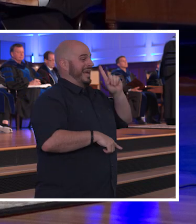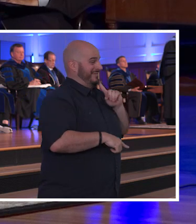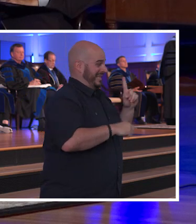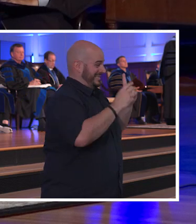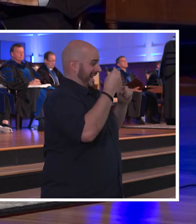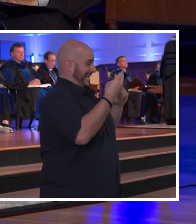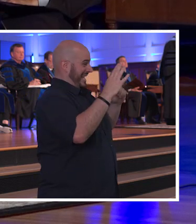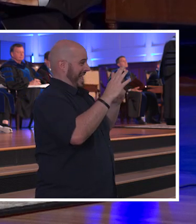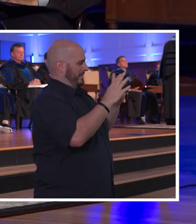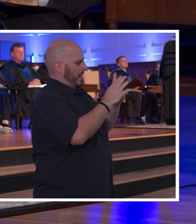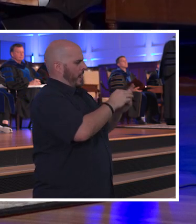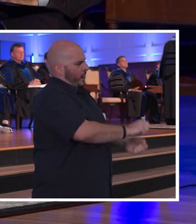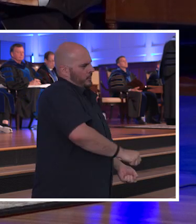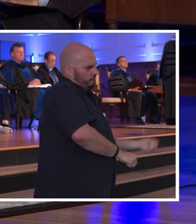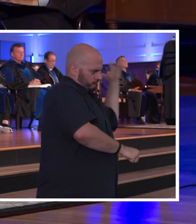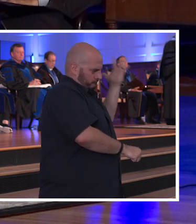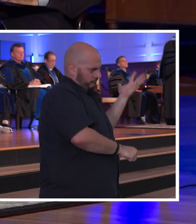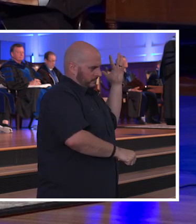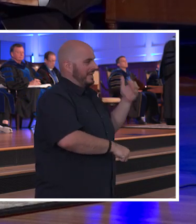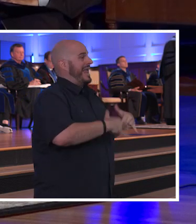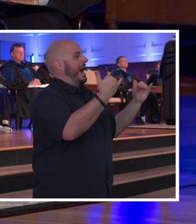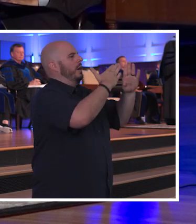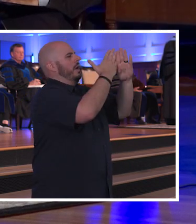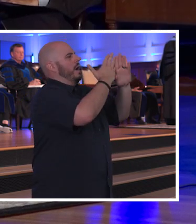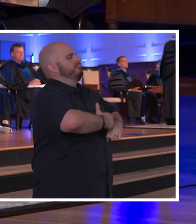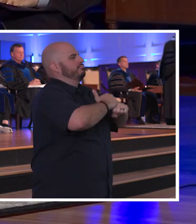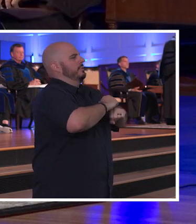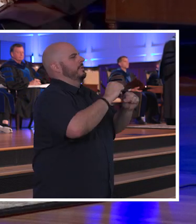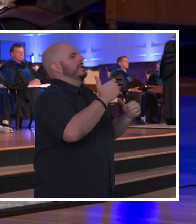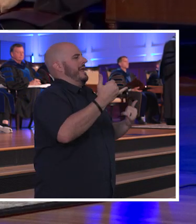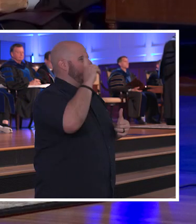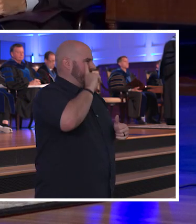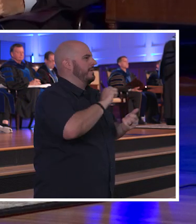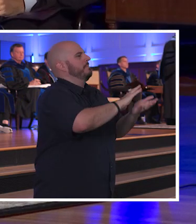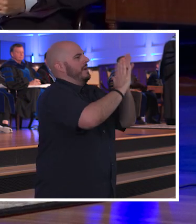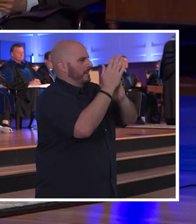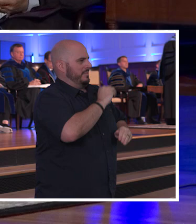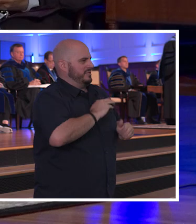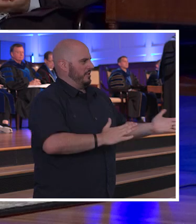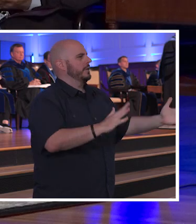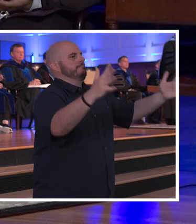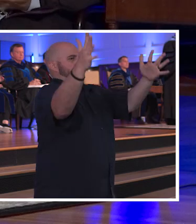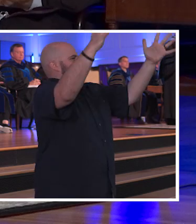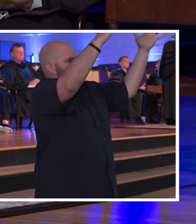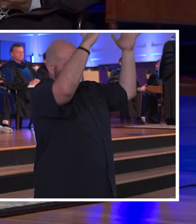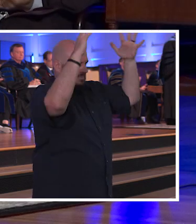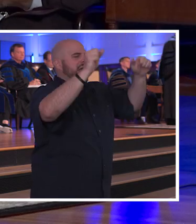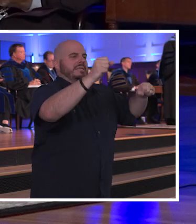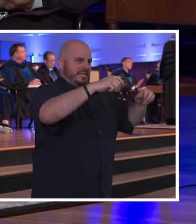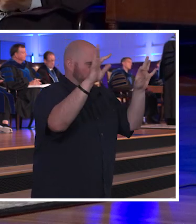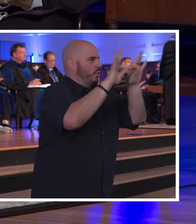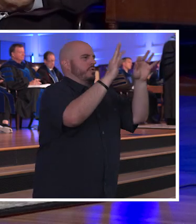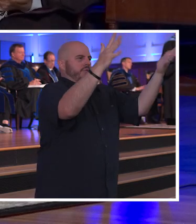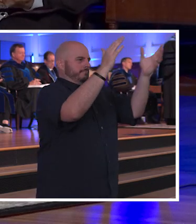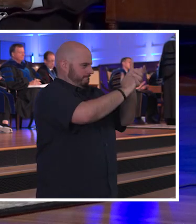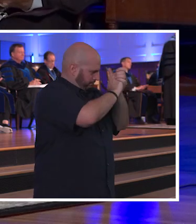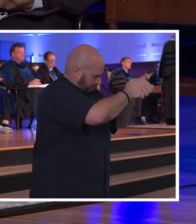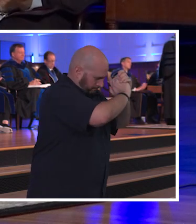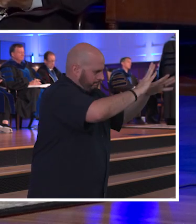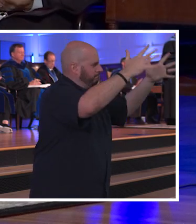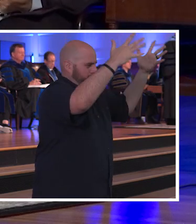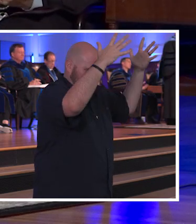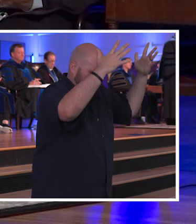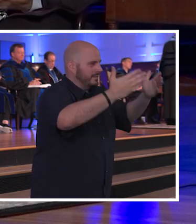the deaf from serving as missionaries. With much prayer, yes, that is worth congratulating and saying thank you to the Lord.